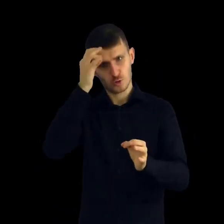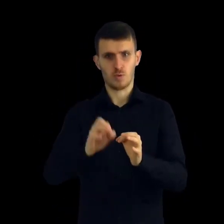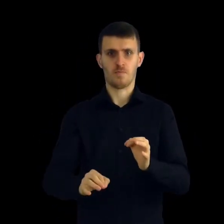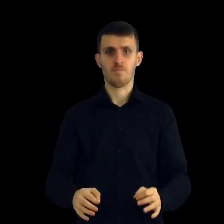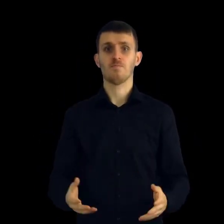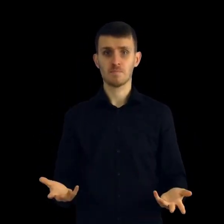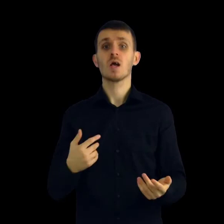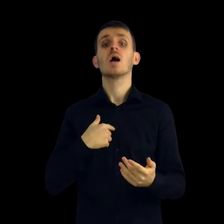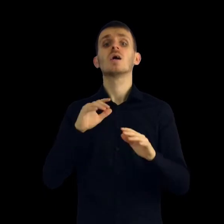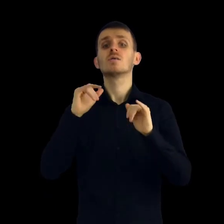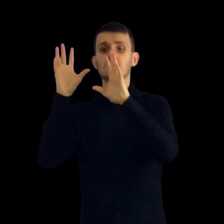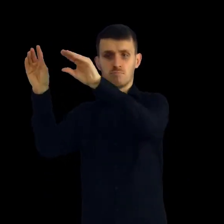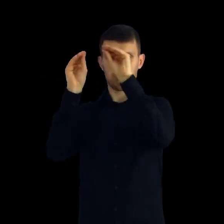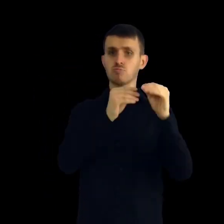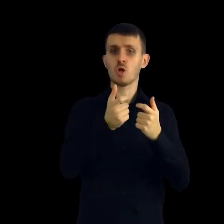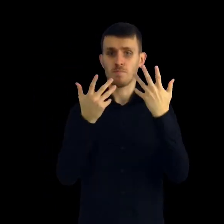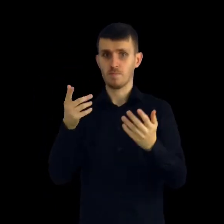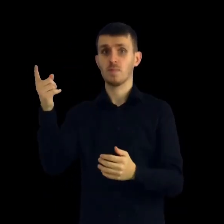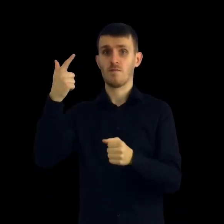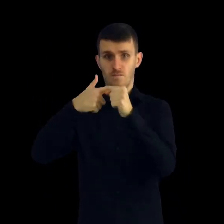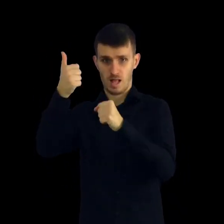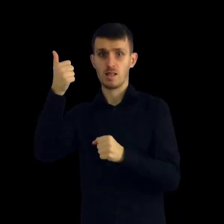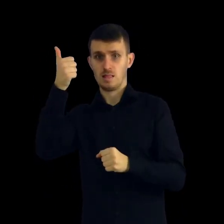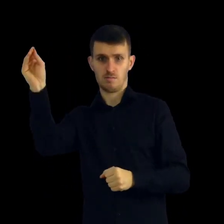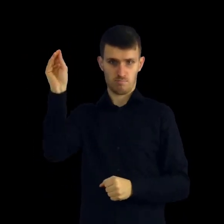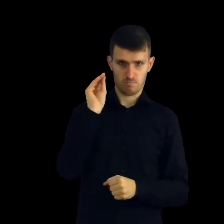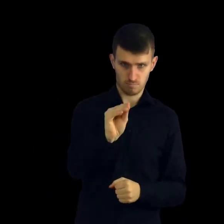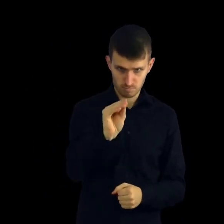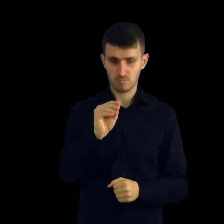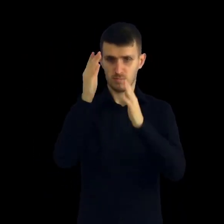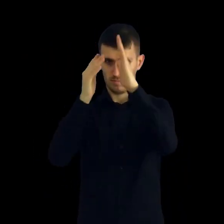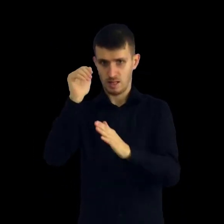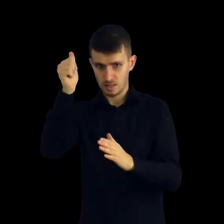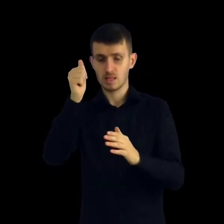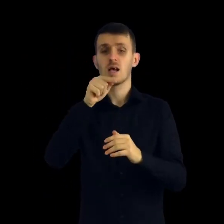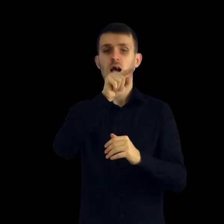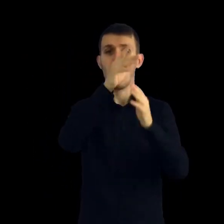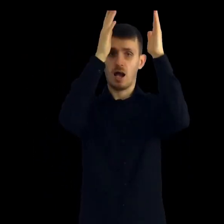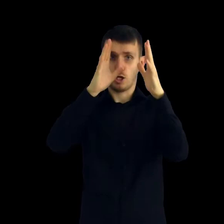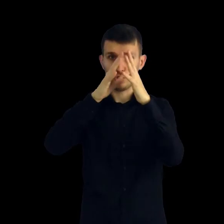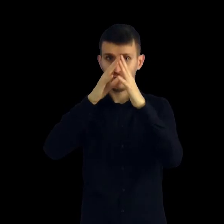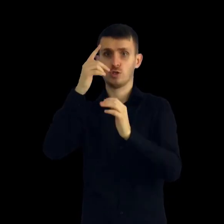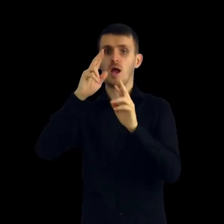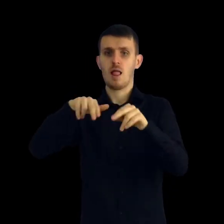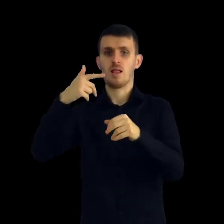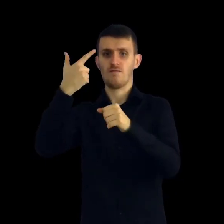from. What I would do in the standard method is I would write the 1 into 21 down here, but then carry the 2 to the tens